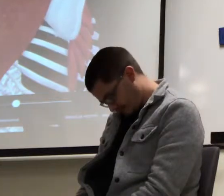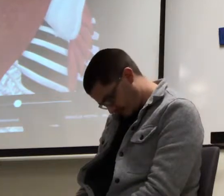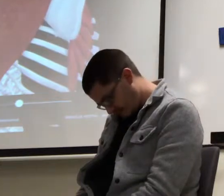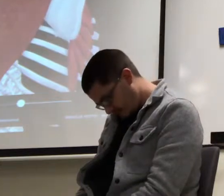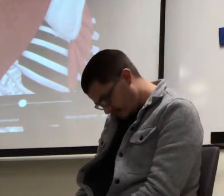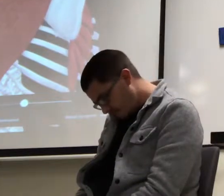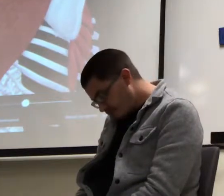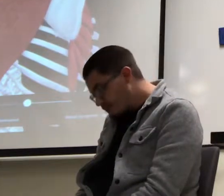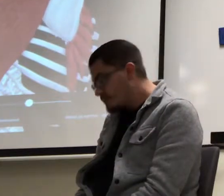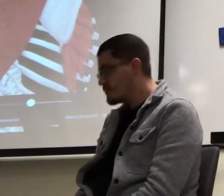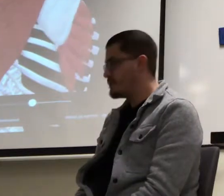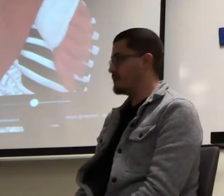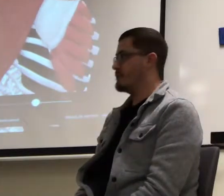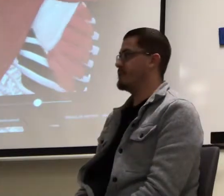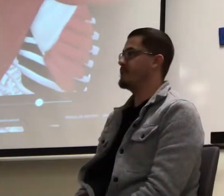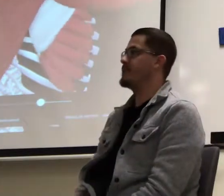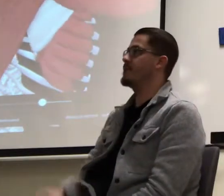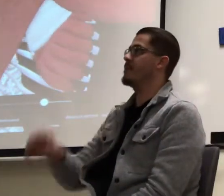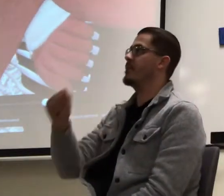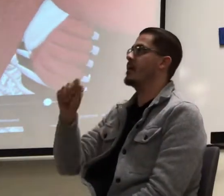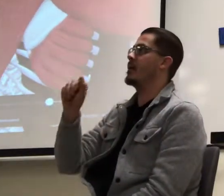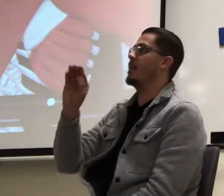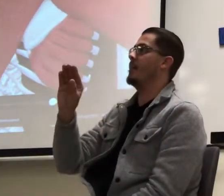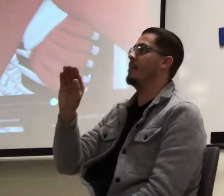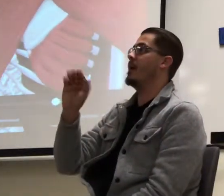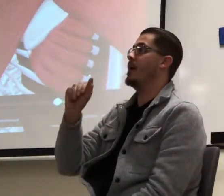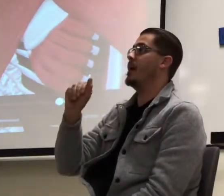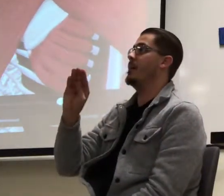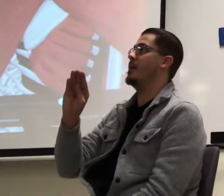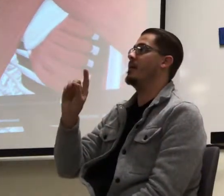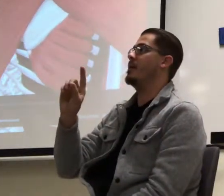So, abduction, abduction